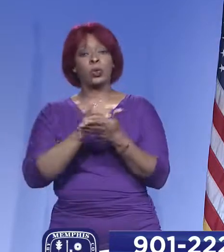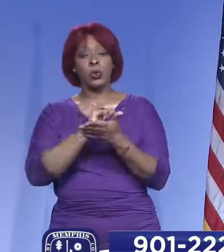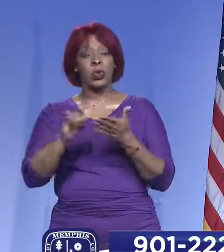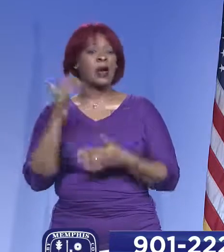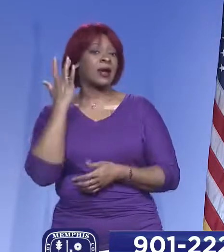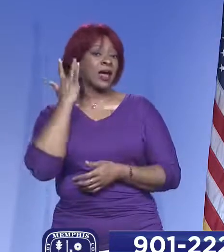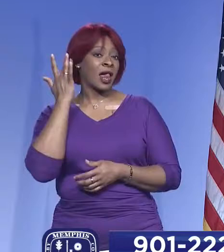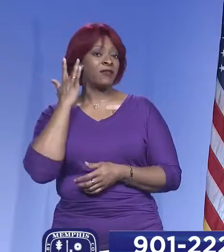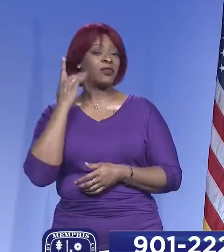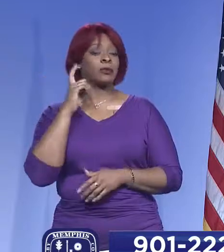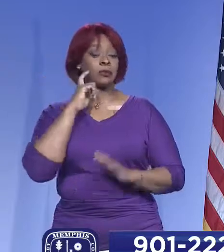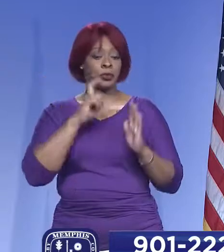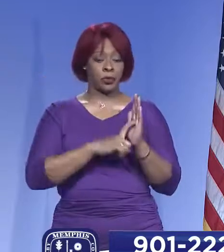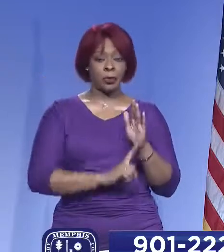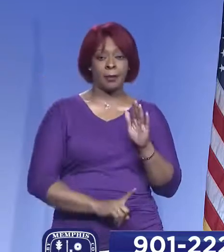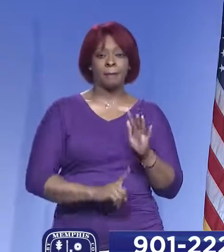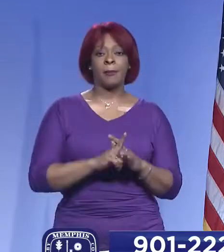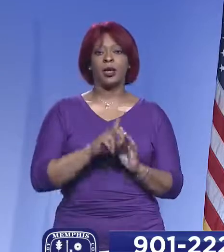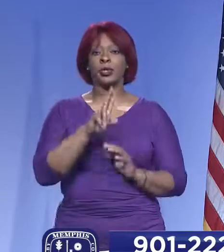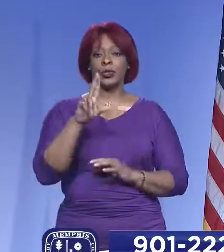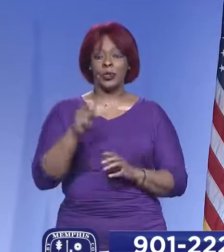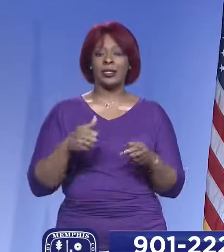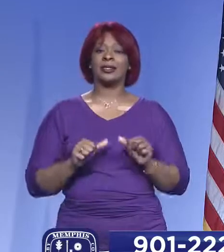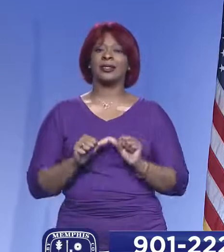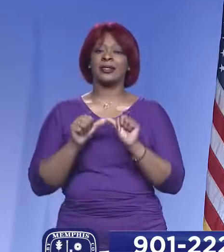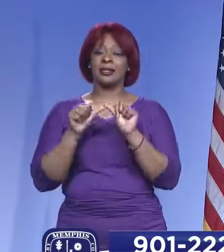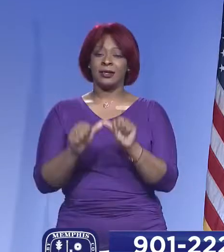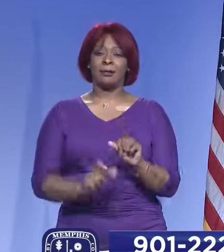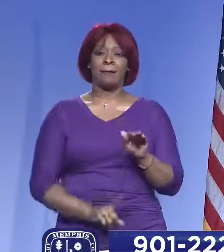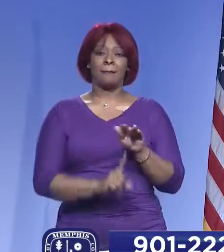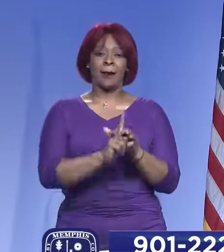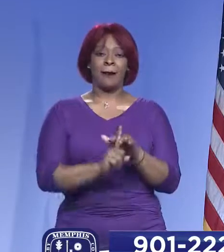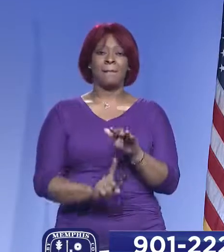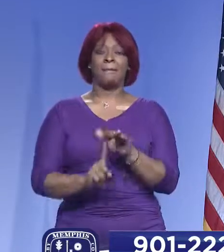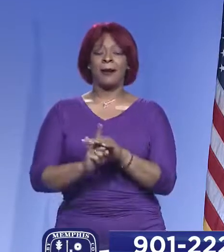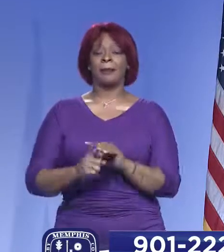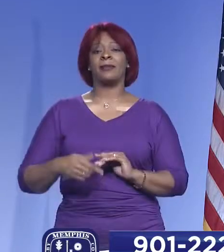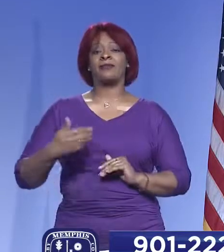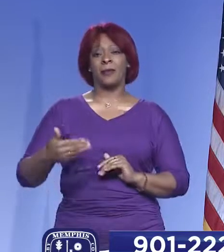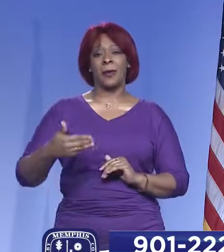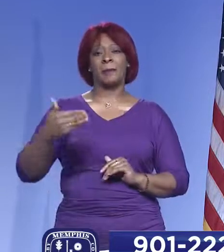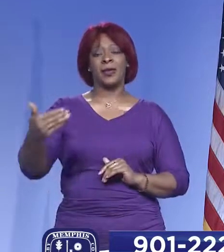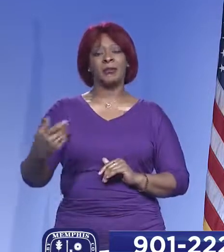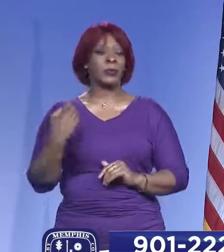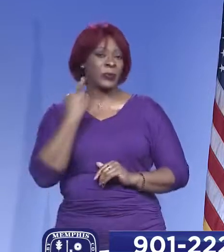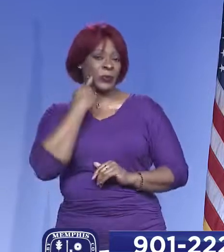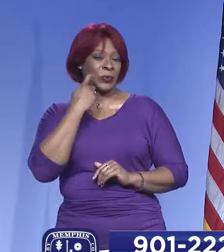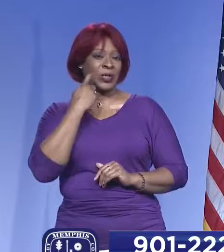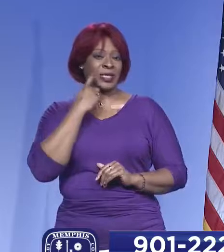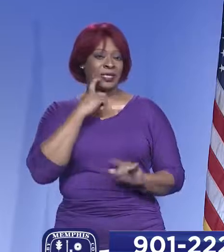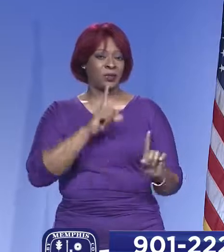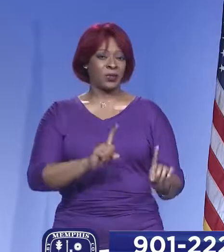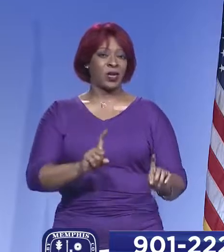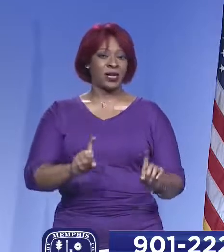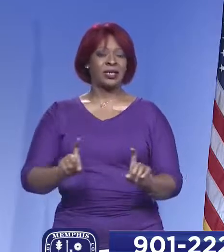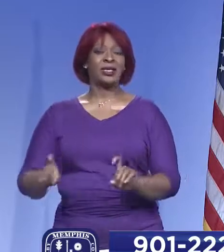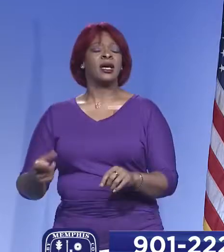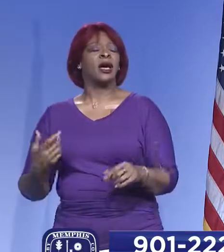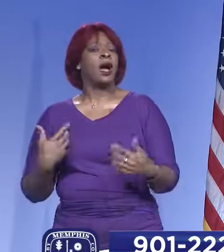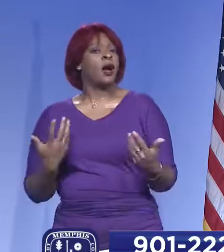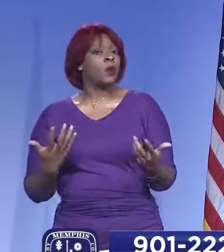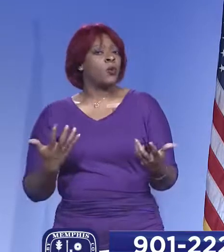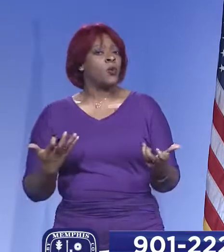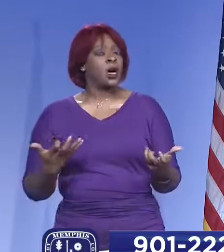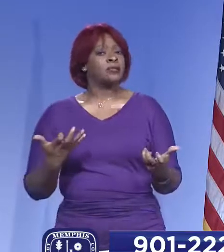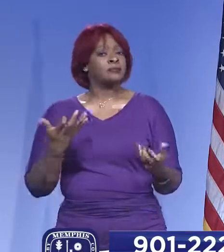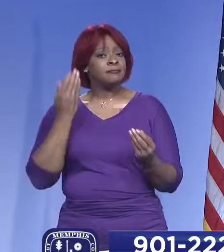California here in the United States that continue to pop up from time to time and on the most recent run. I would like to also,